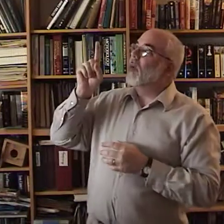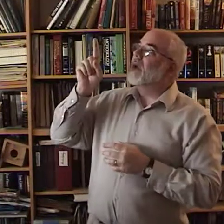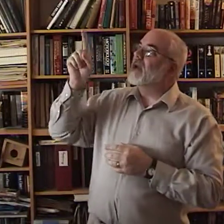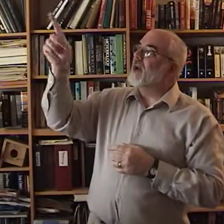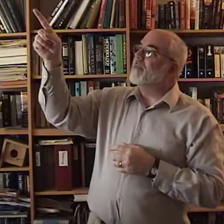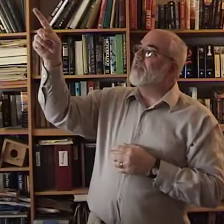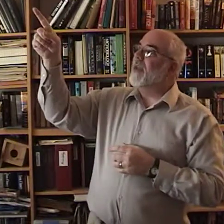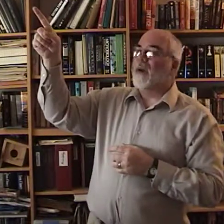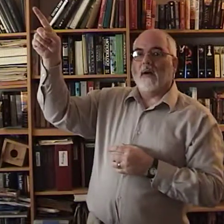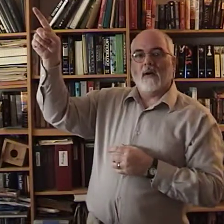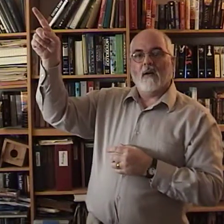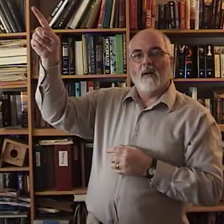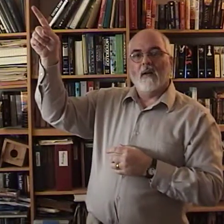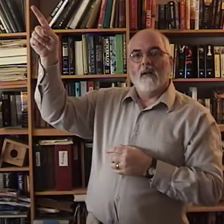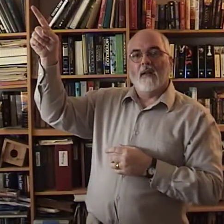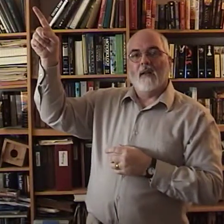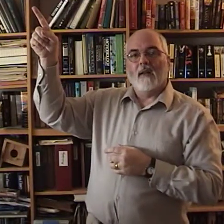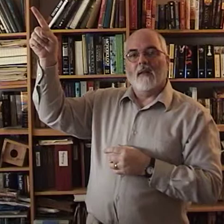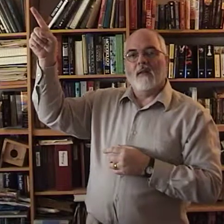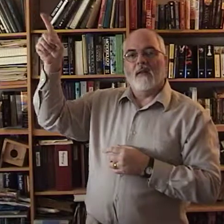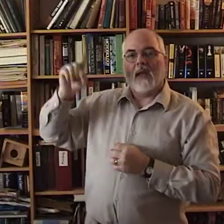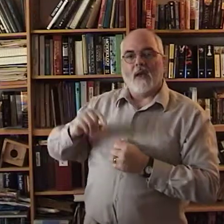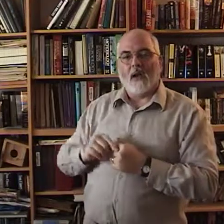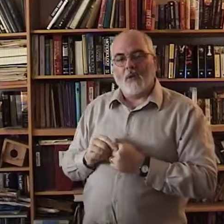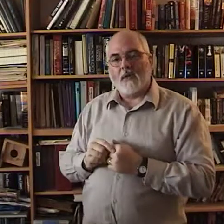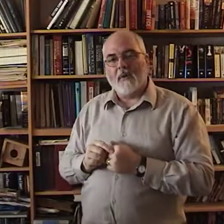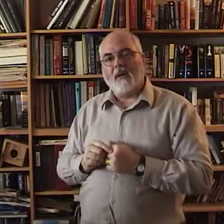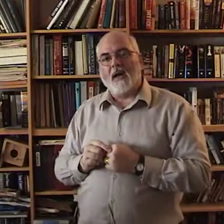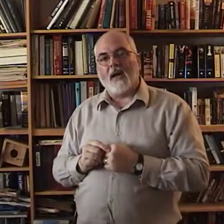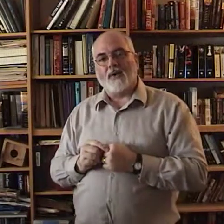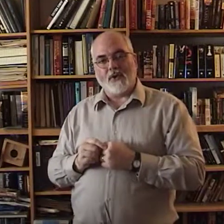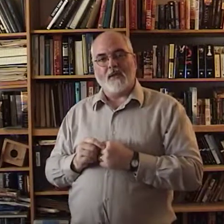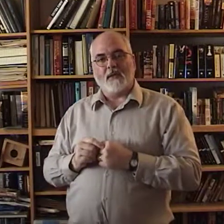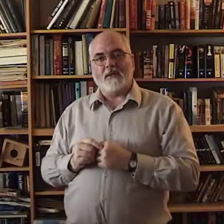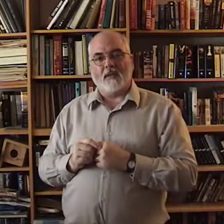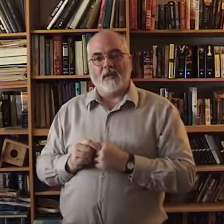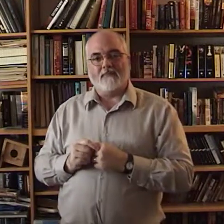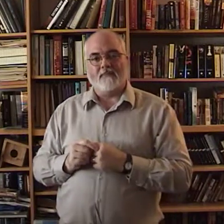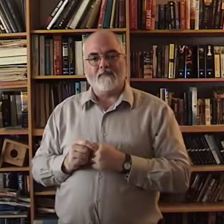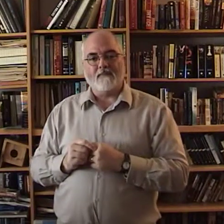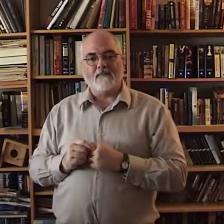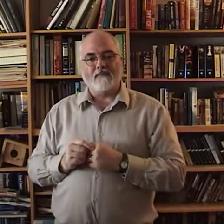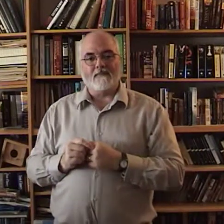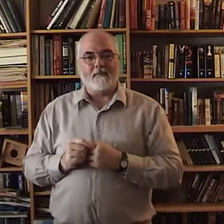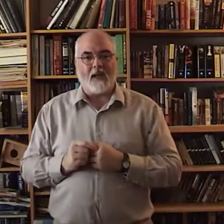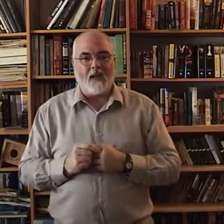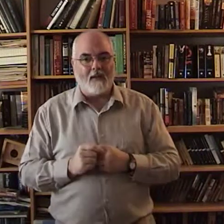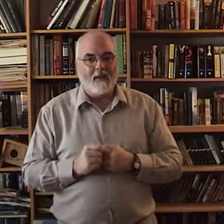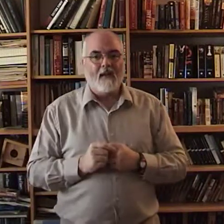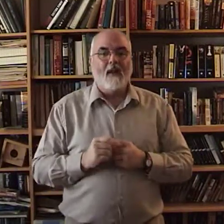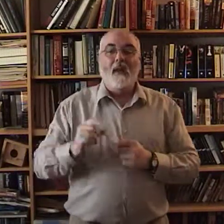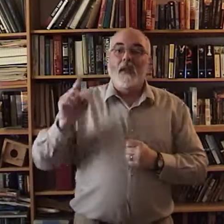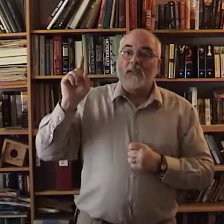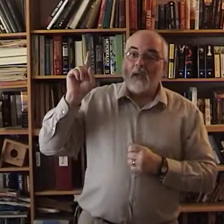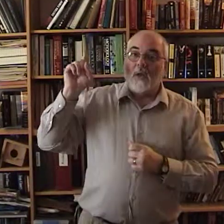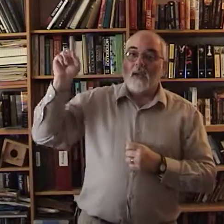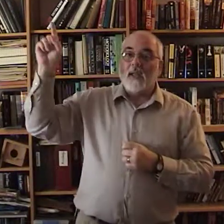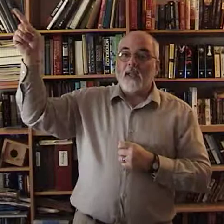point up there, it'll always mean God or Jesus to them. Okay, so he